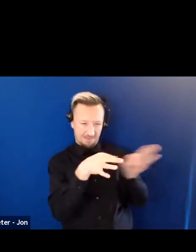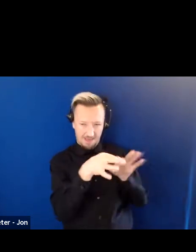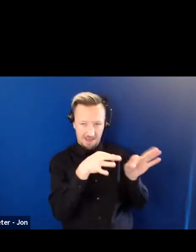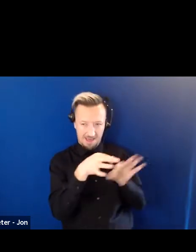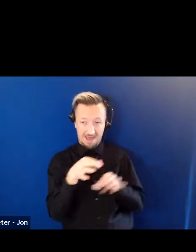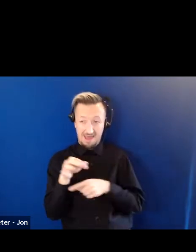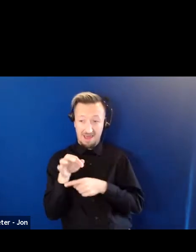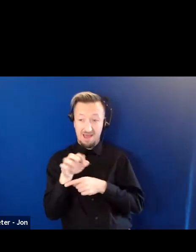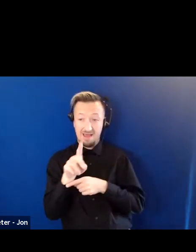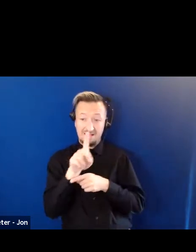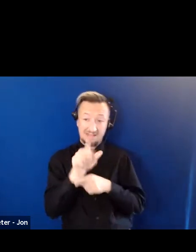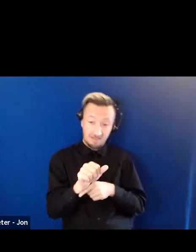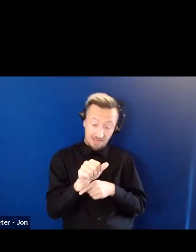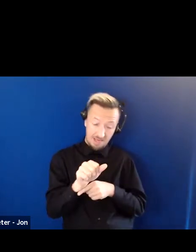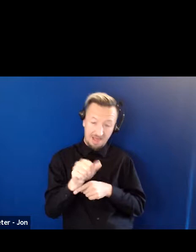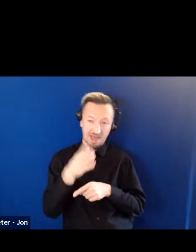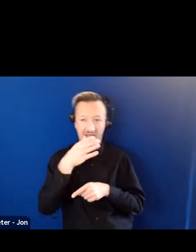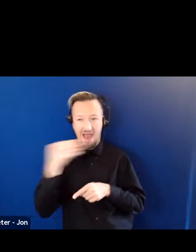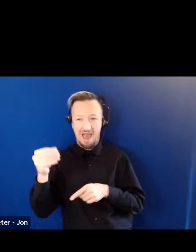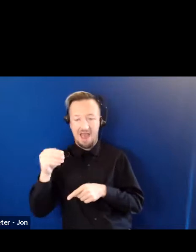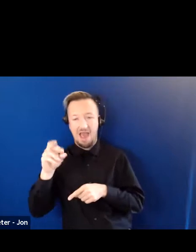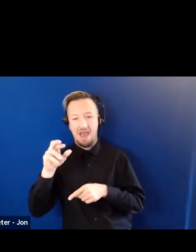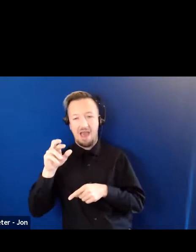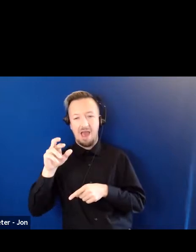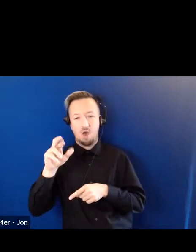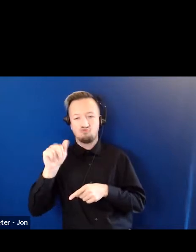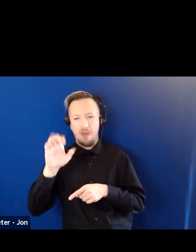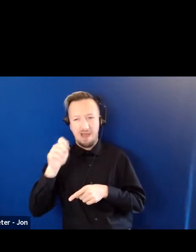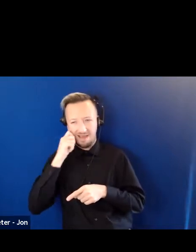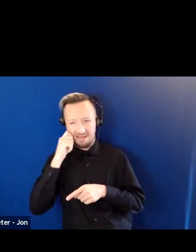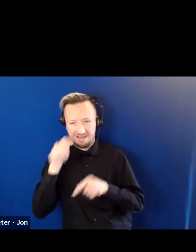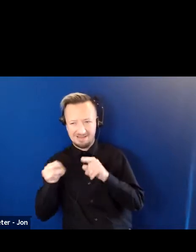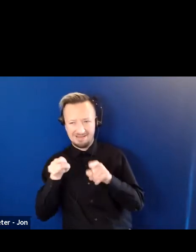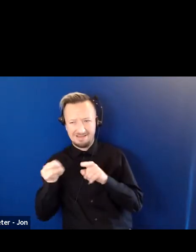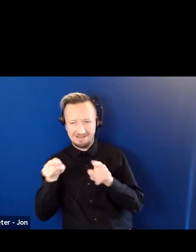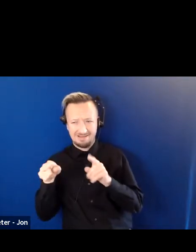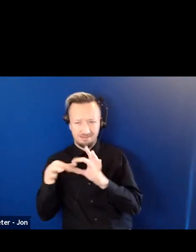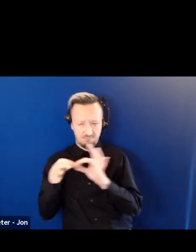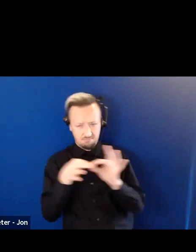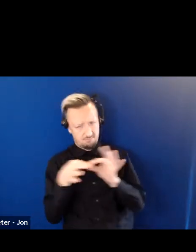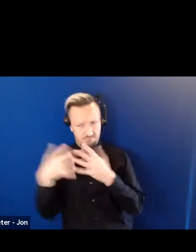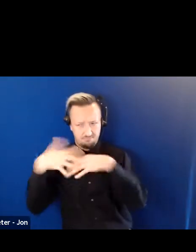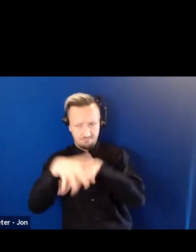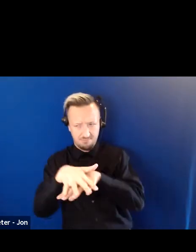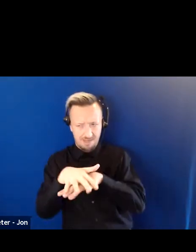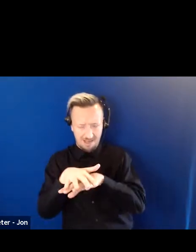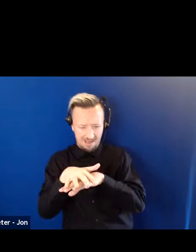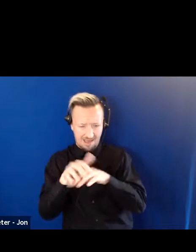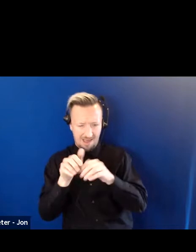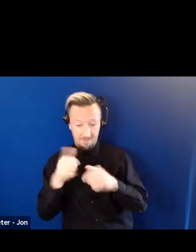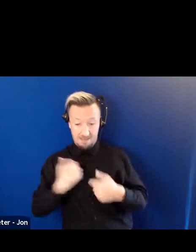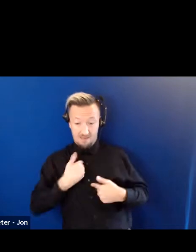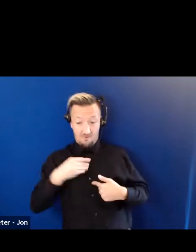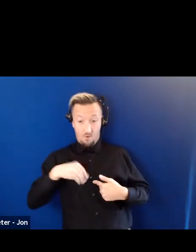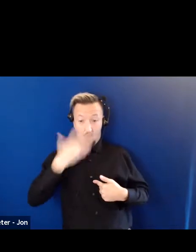are Caucasian? That's a very good question. And we're going to talk about that a little bit later. And if we don't answer